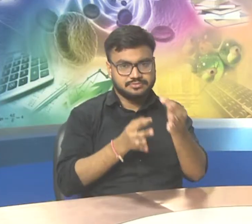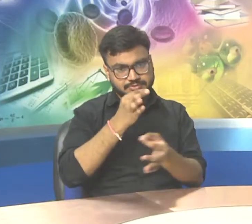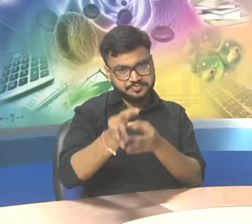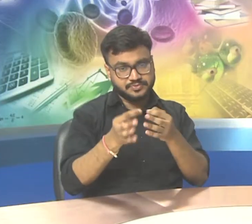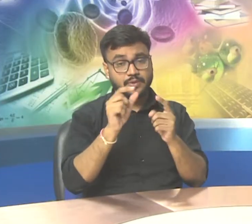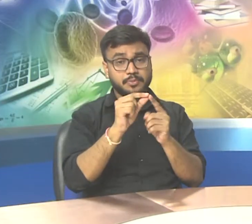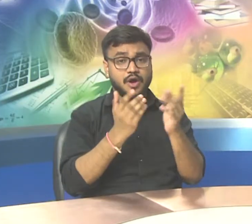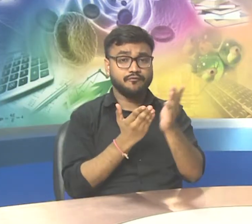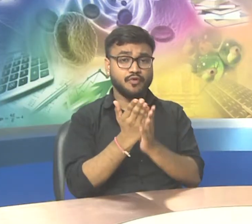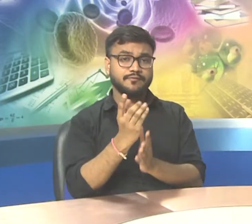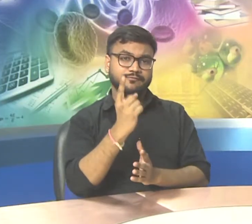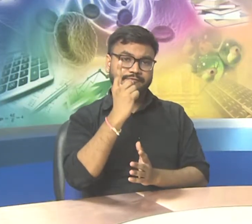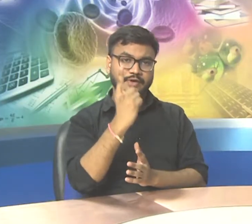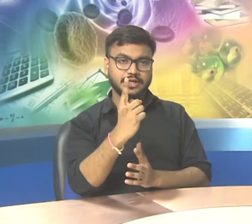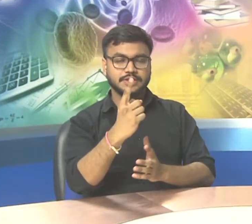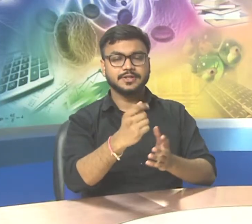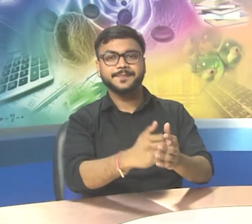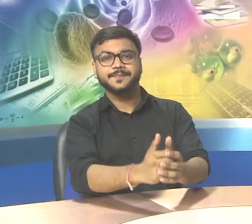Part 1.